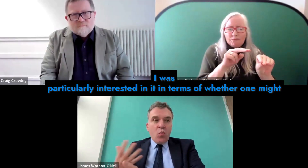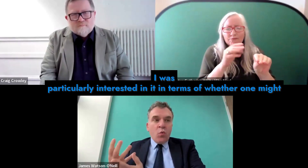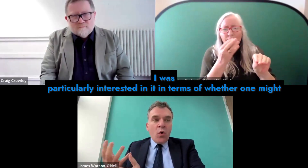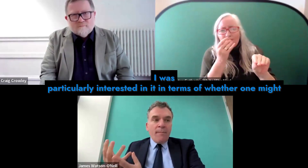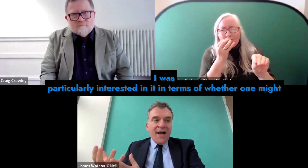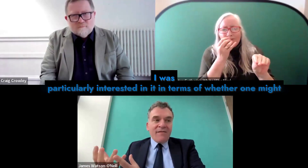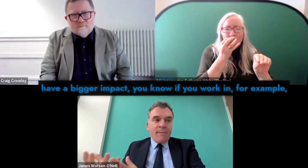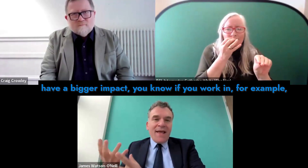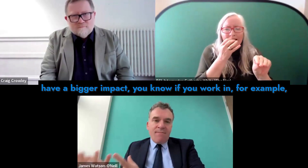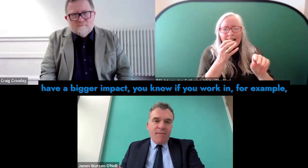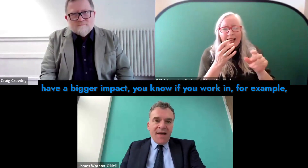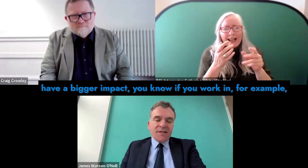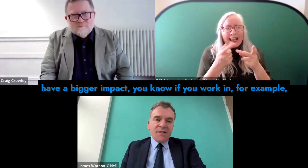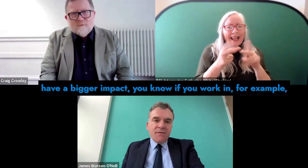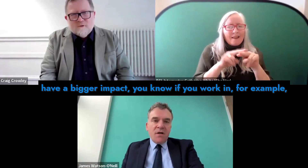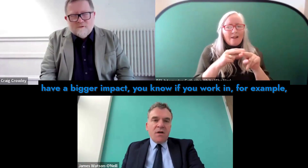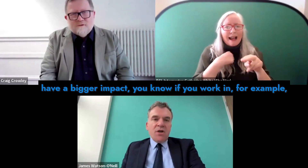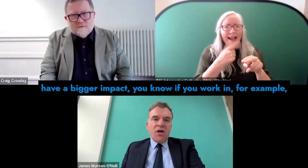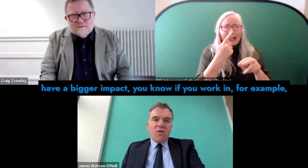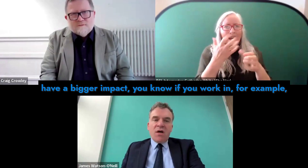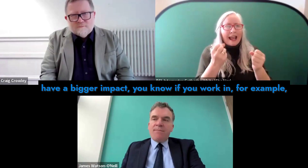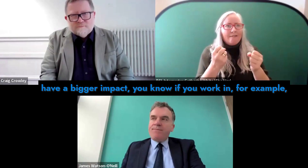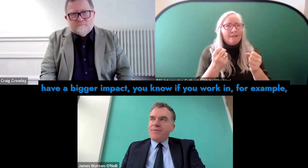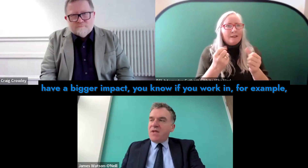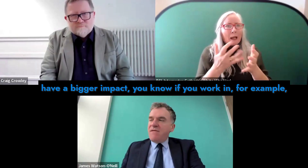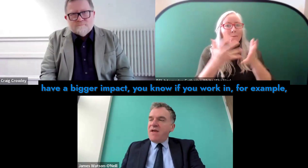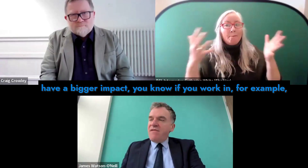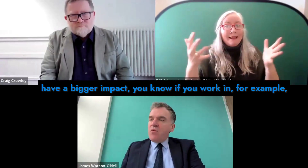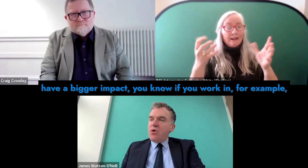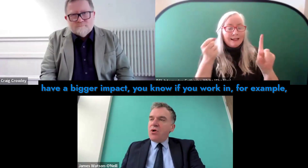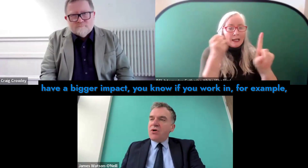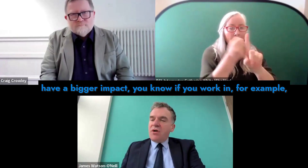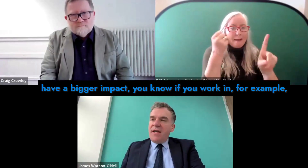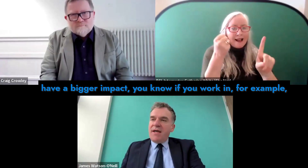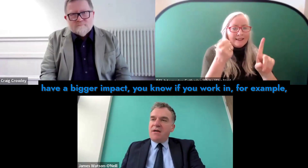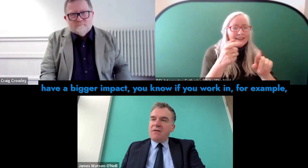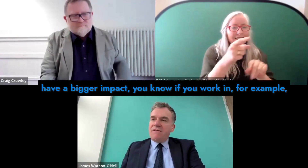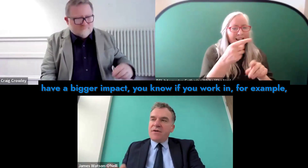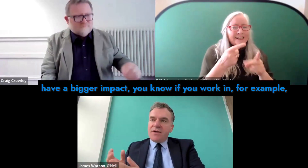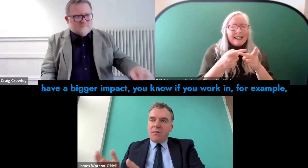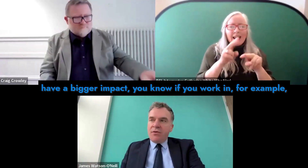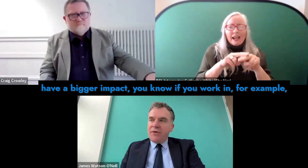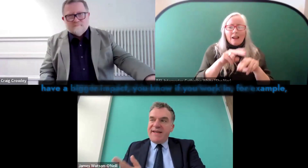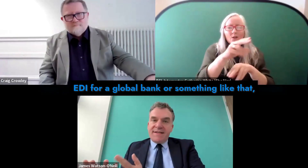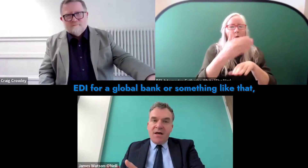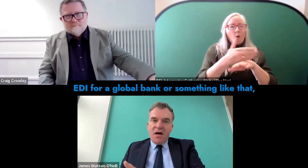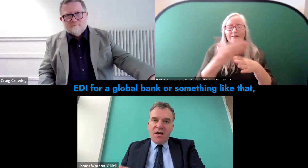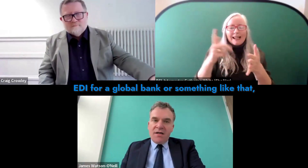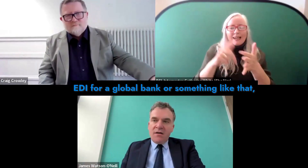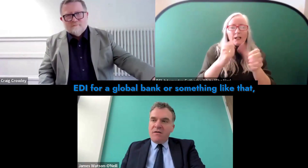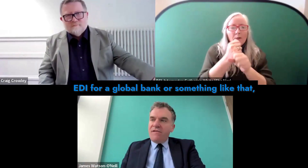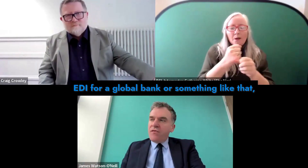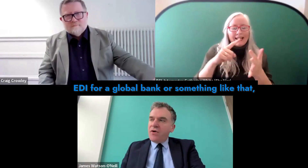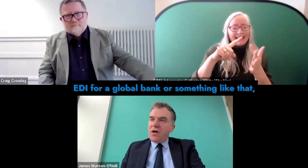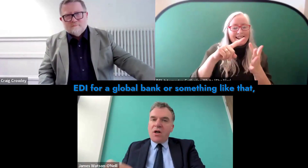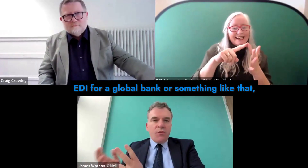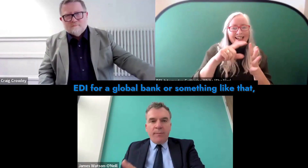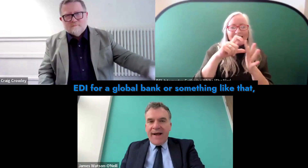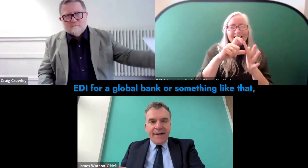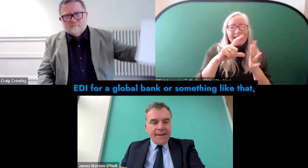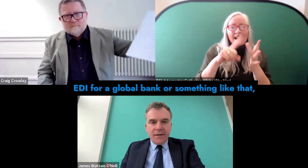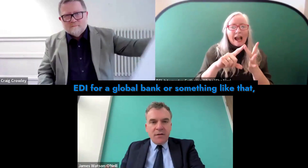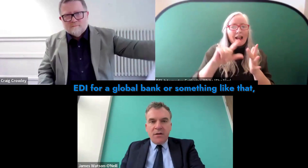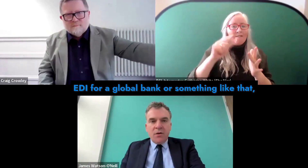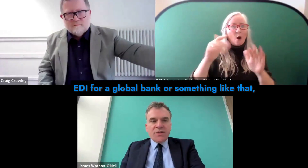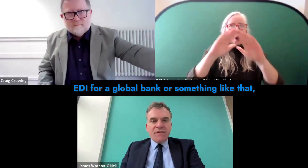whether one might have a bigger impact. If you work in, for example, EDI for a